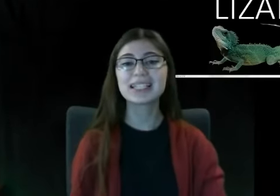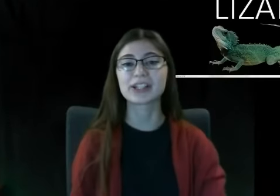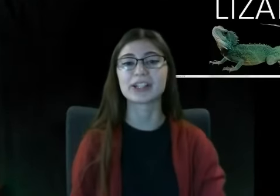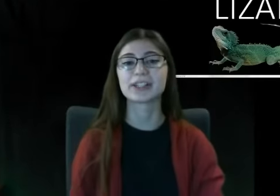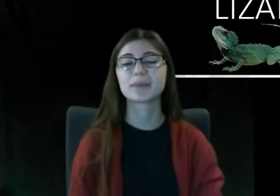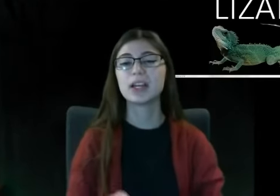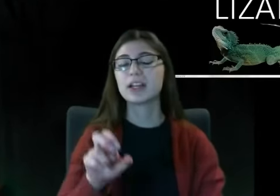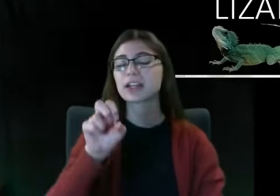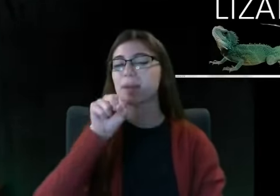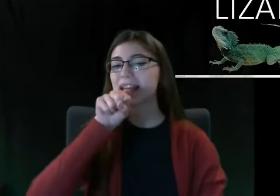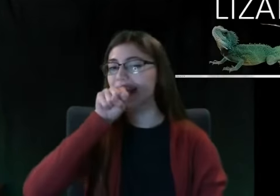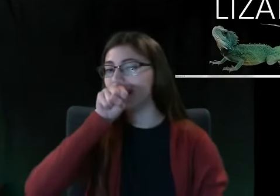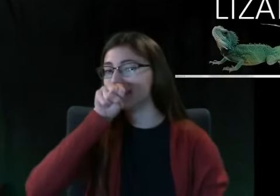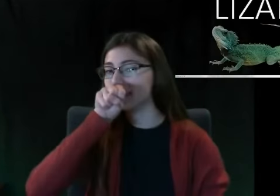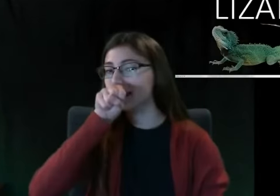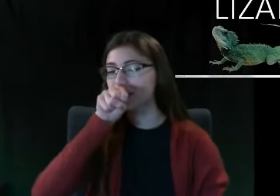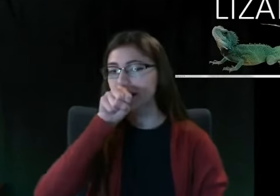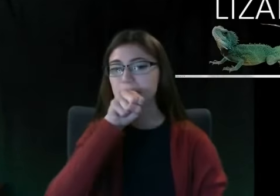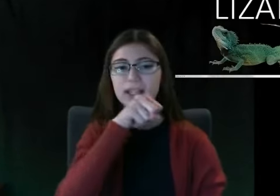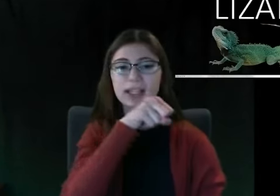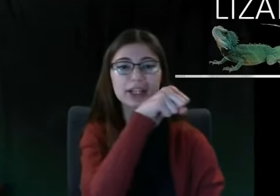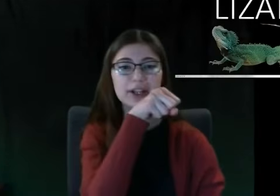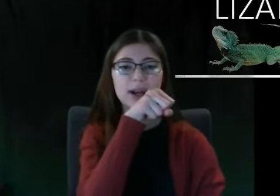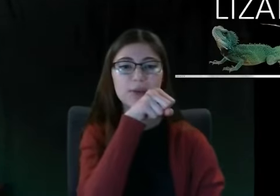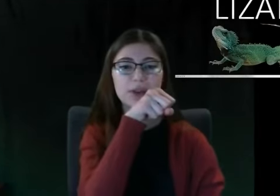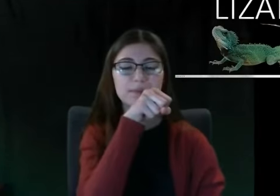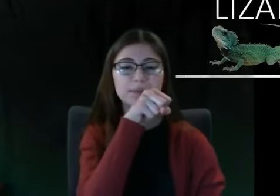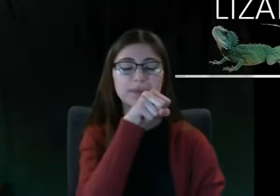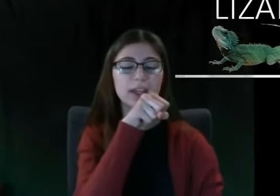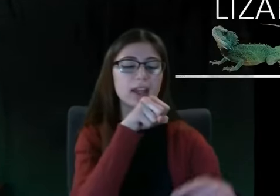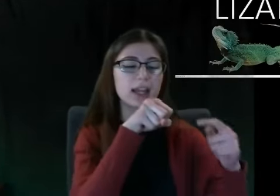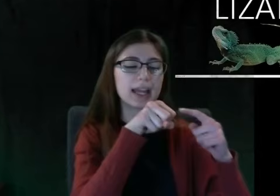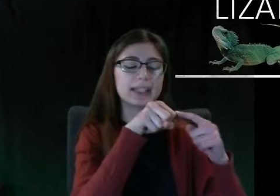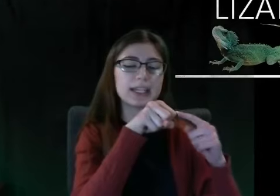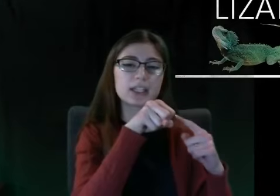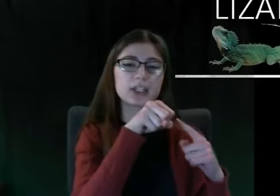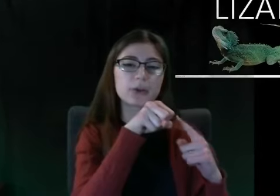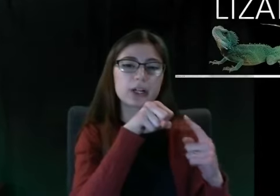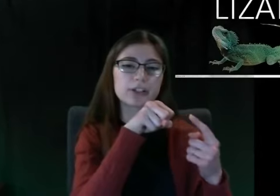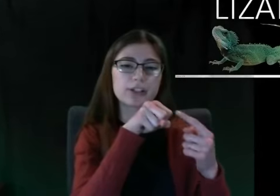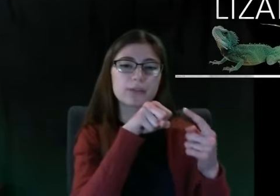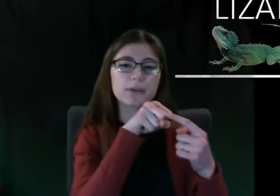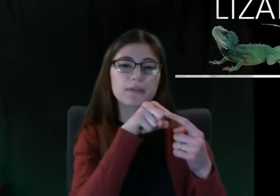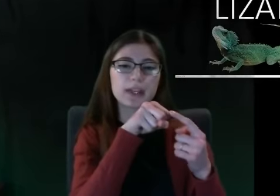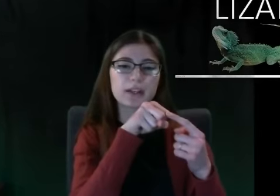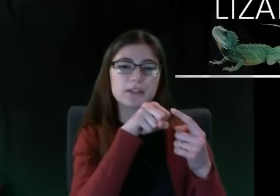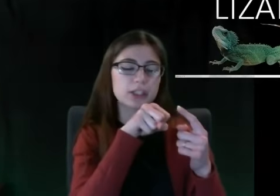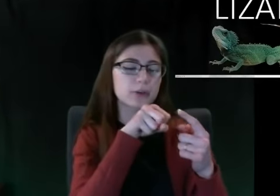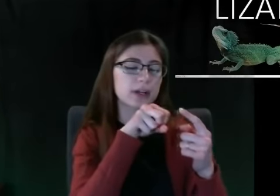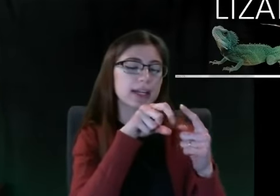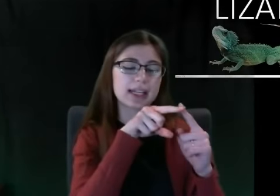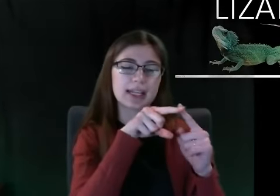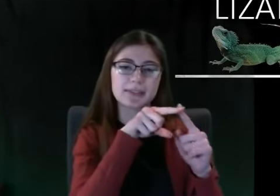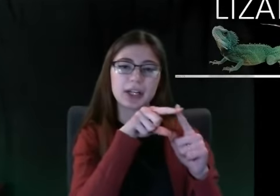Lizard. You're going to make an S hand shape near your mouth. And then your 2 fingers, your index finger and